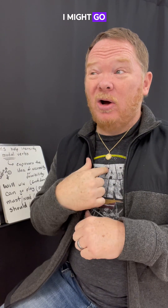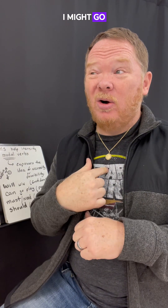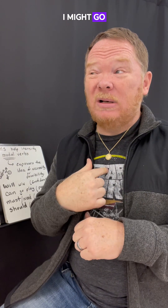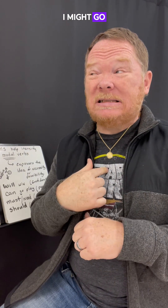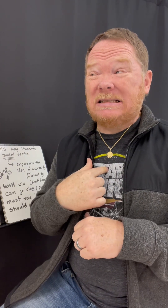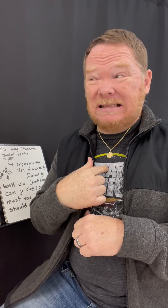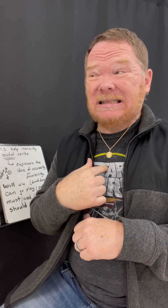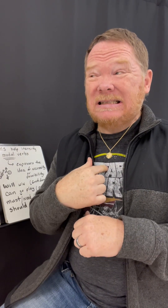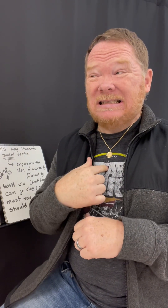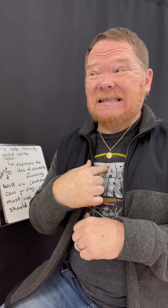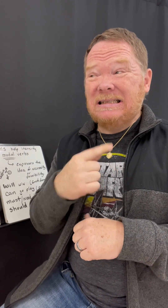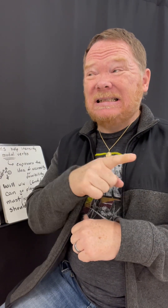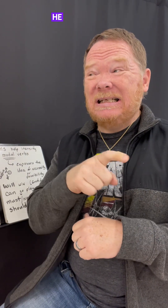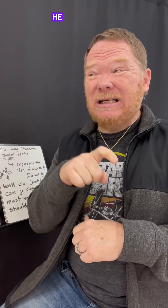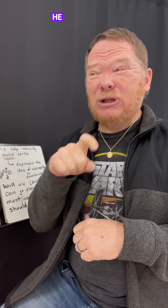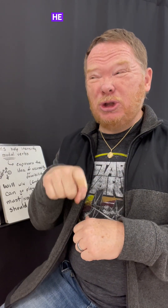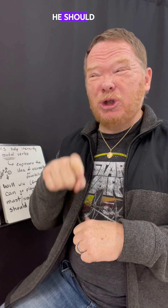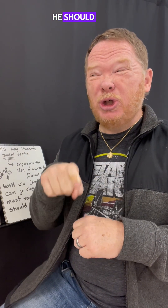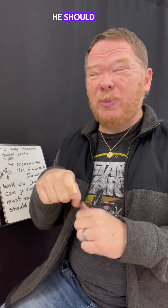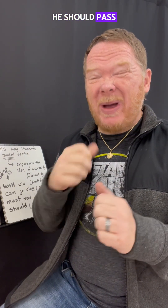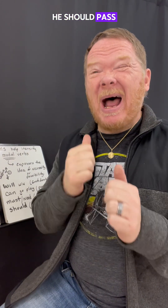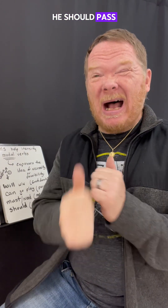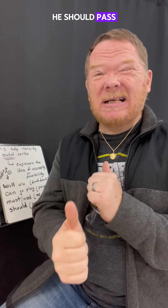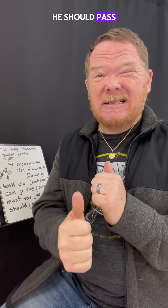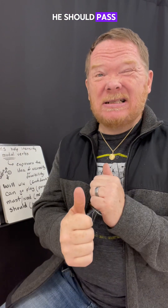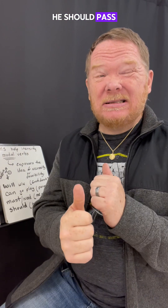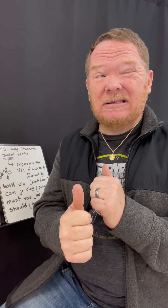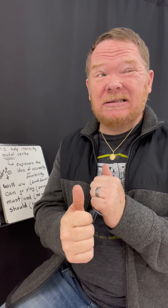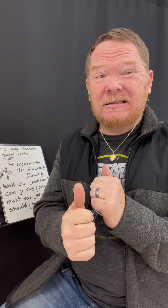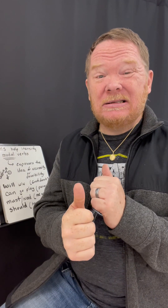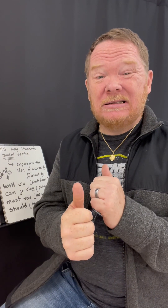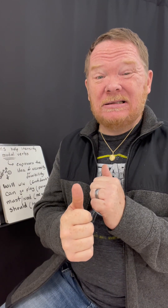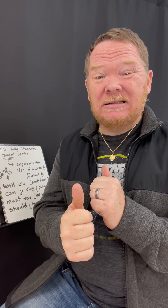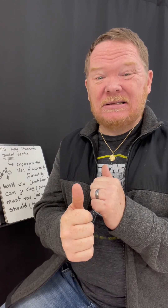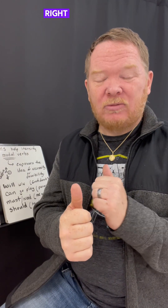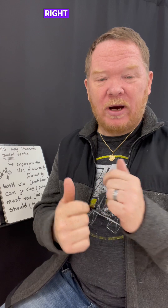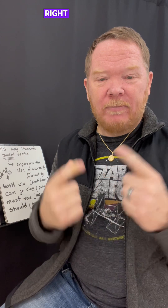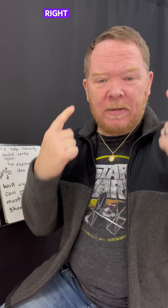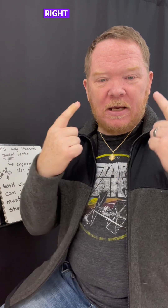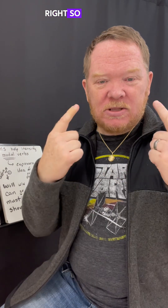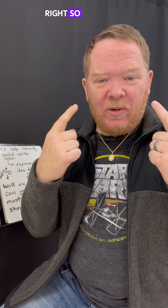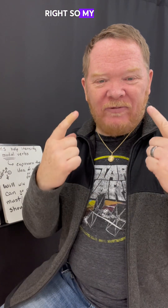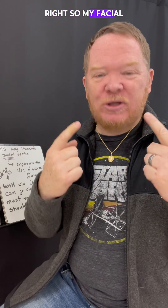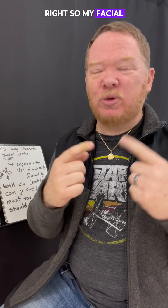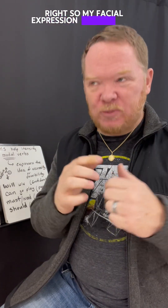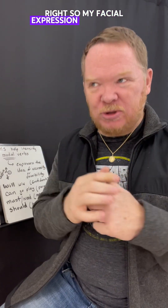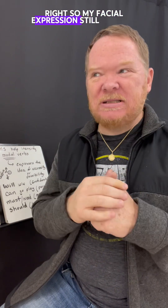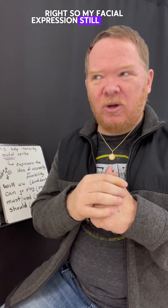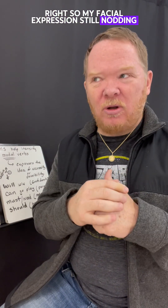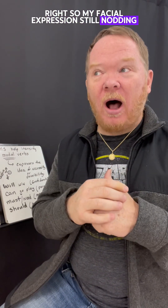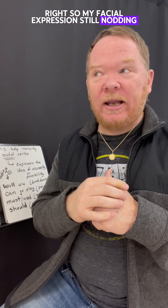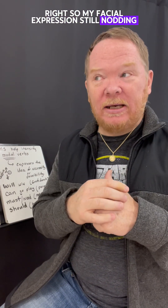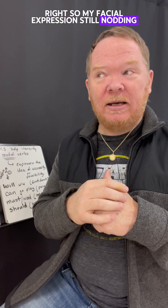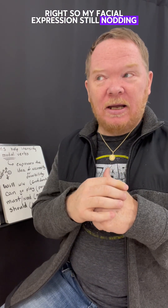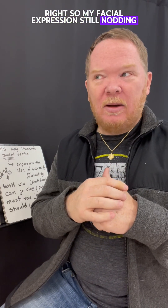go, he should pass, right? So my facial expression is still nodding, but I'm